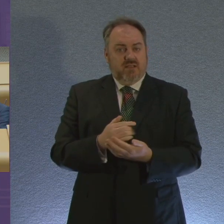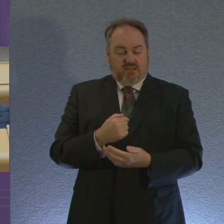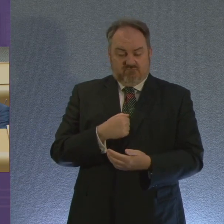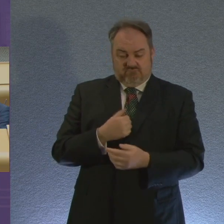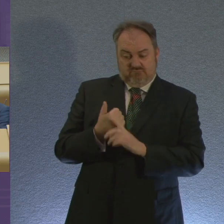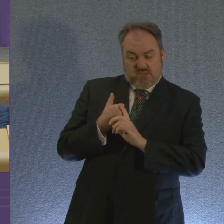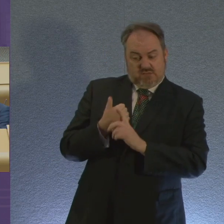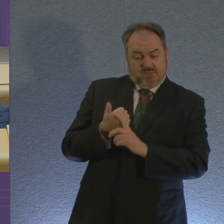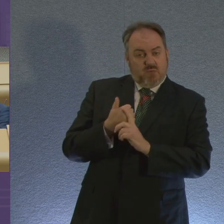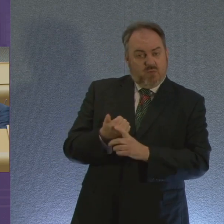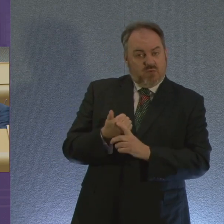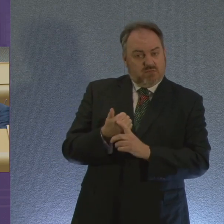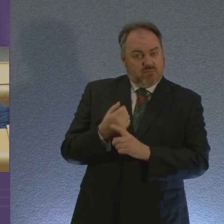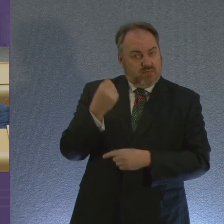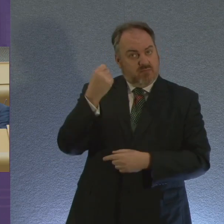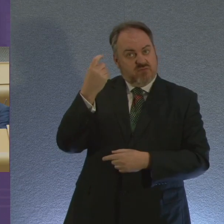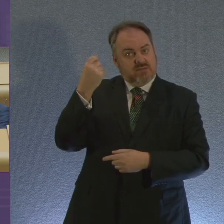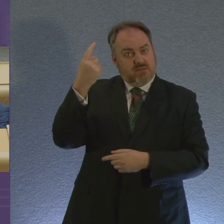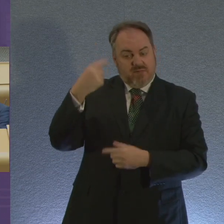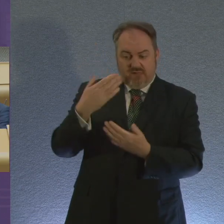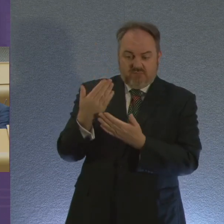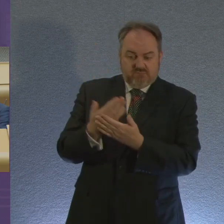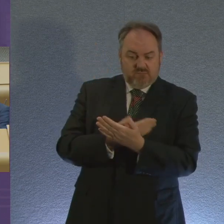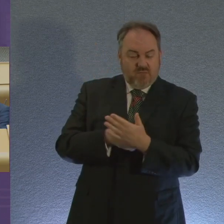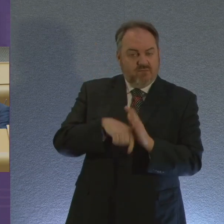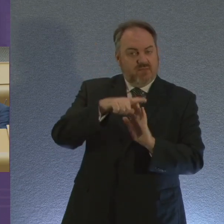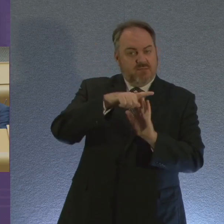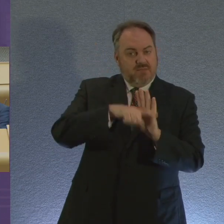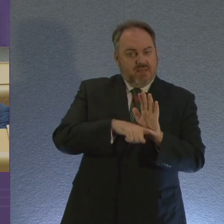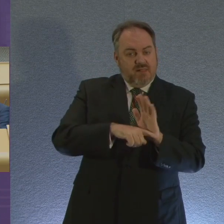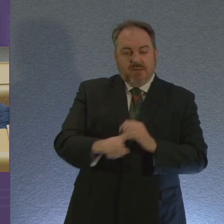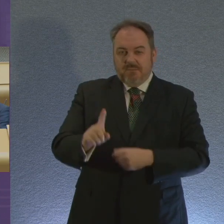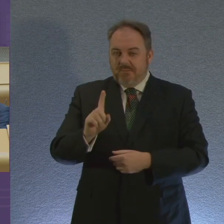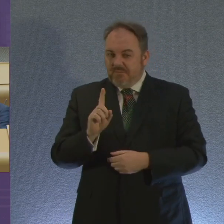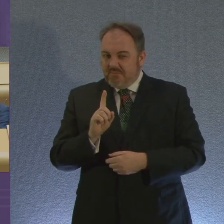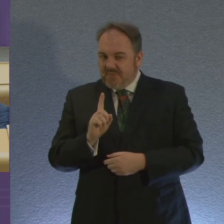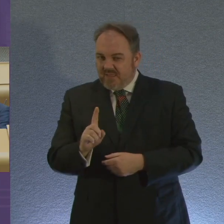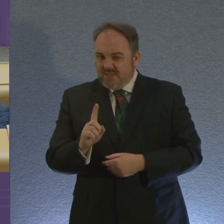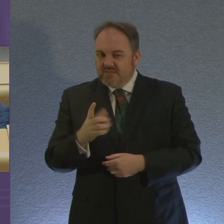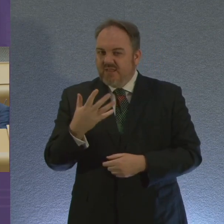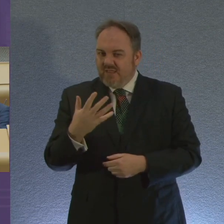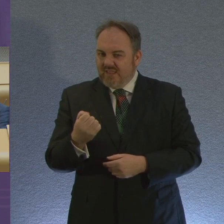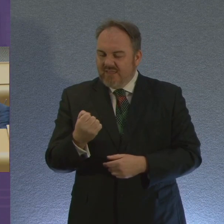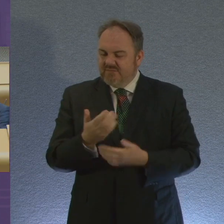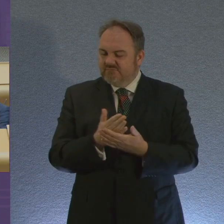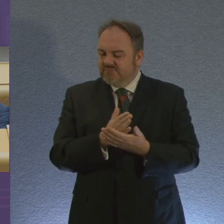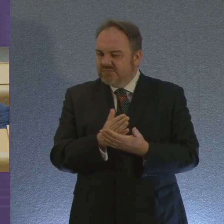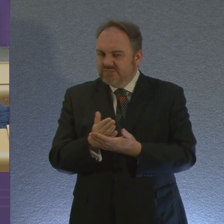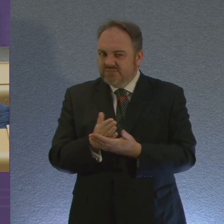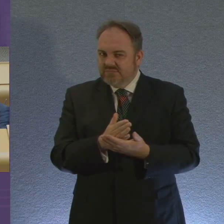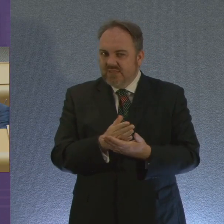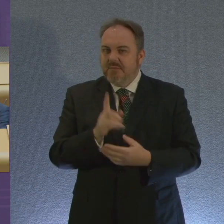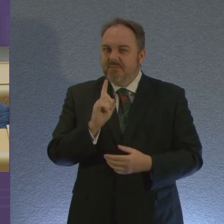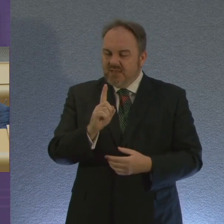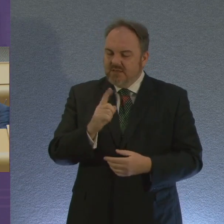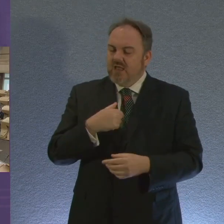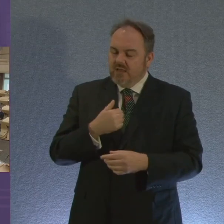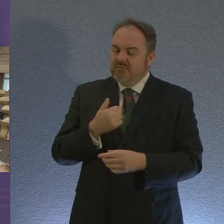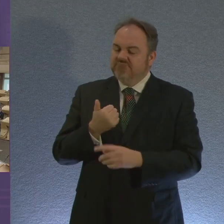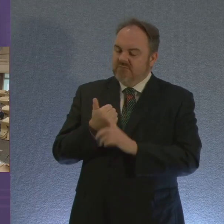a function of the situation, but it is also conditional and in some cases reluctant. Nevertheless, support it is.